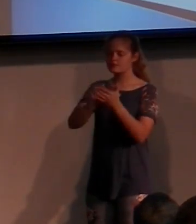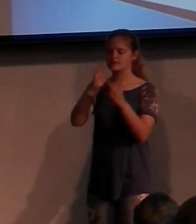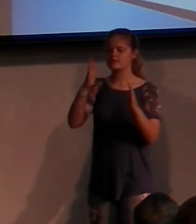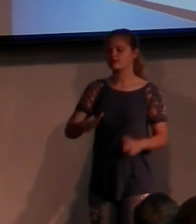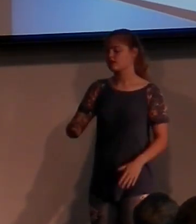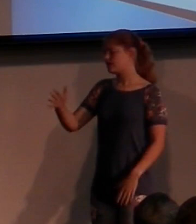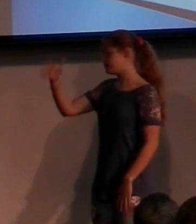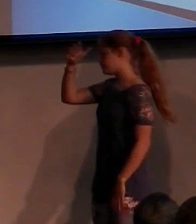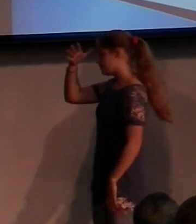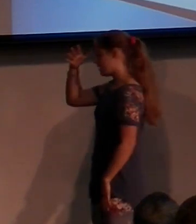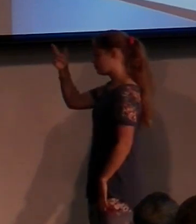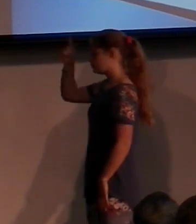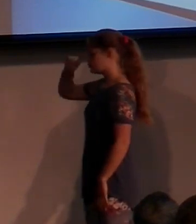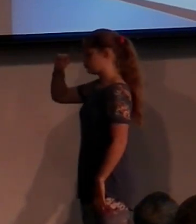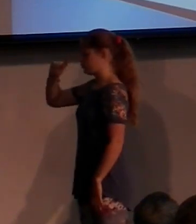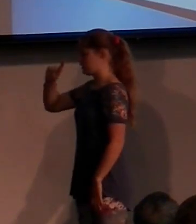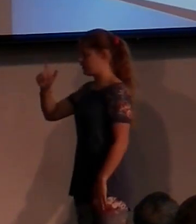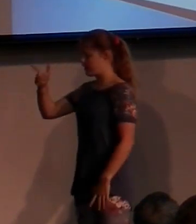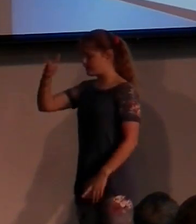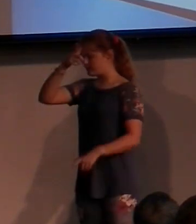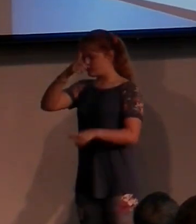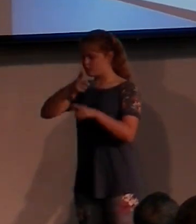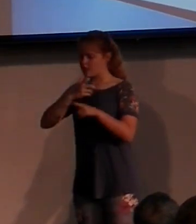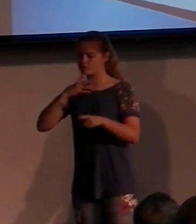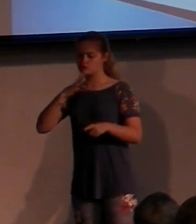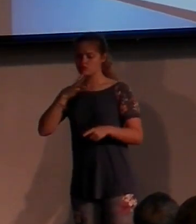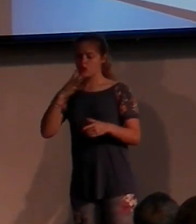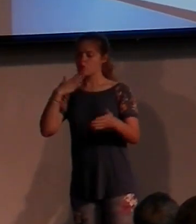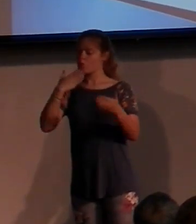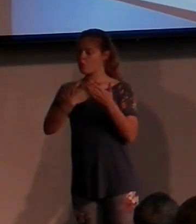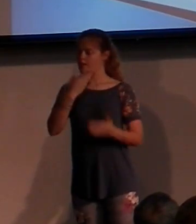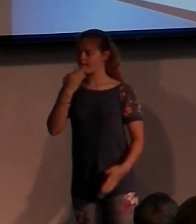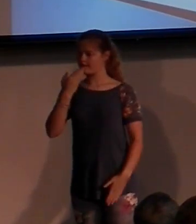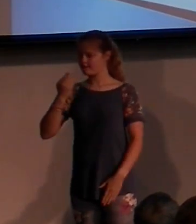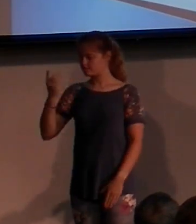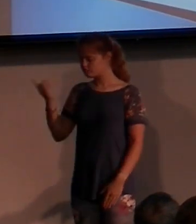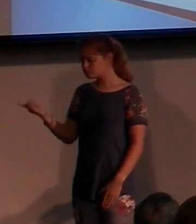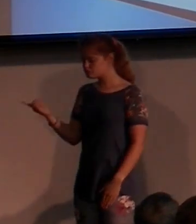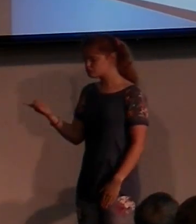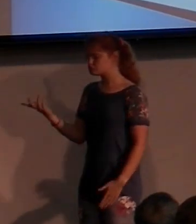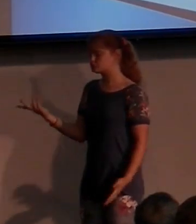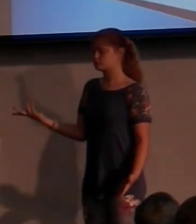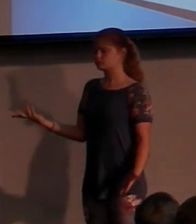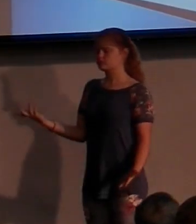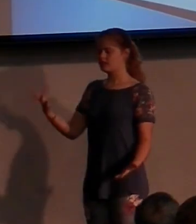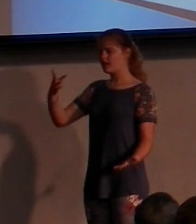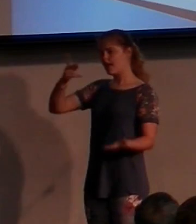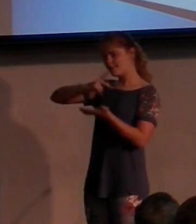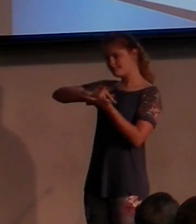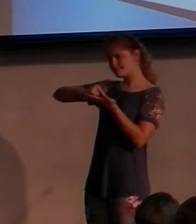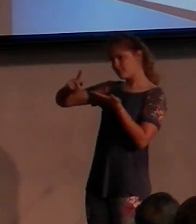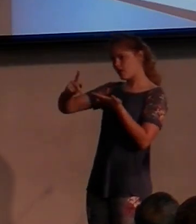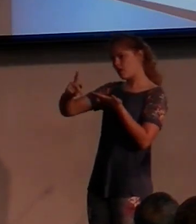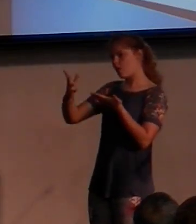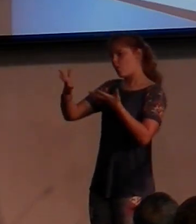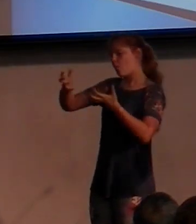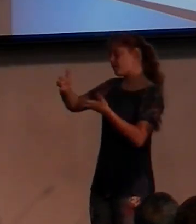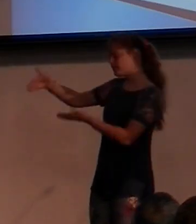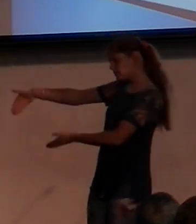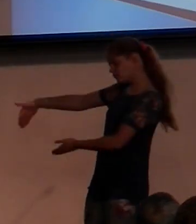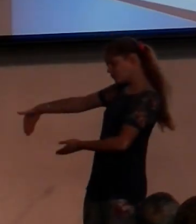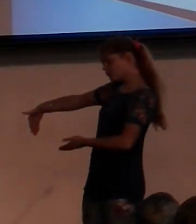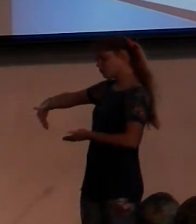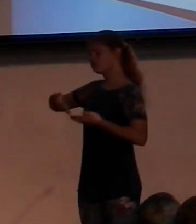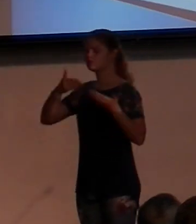Greek. The brothers spoke well of him at Lystra and Iconium, and Paul wanted to take him